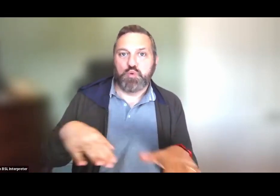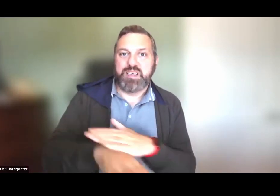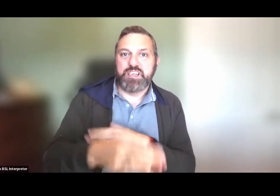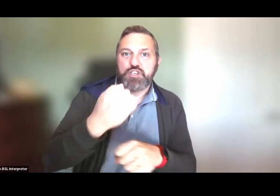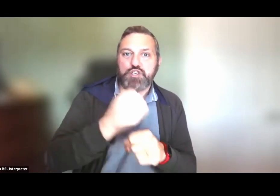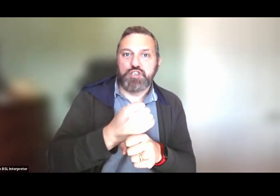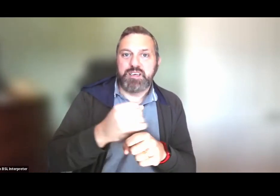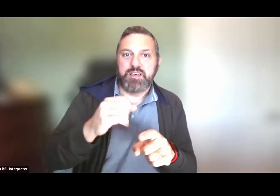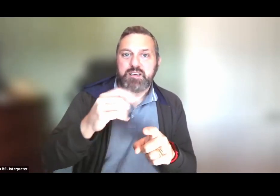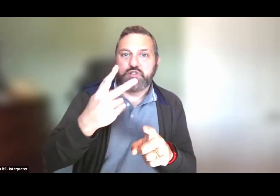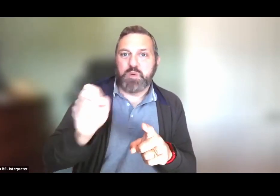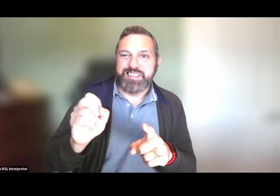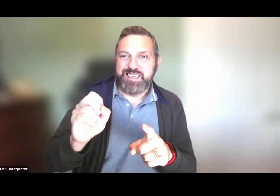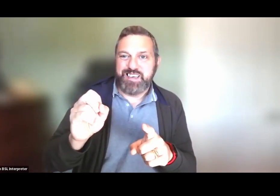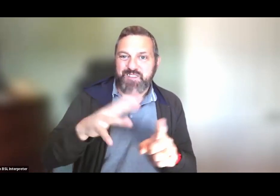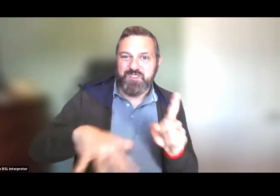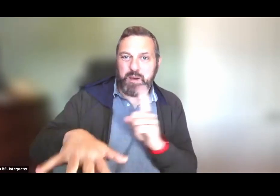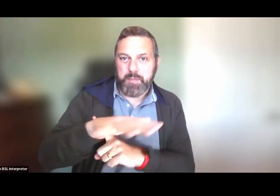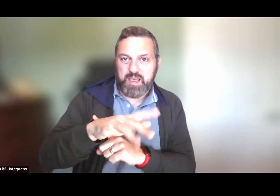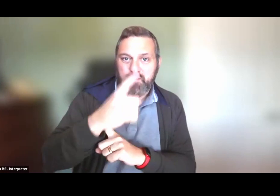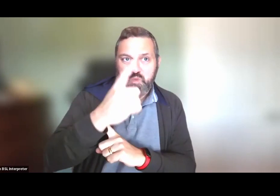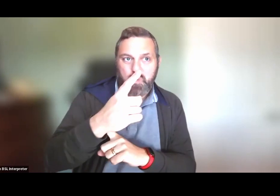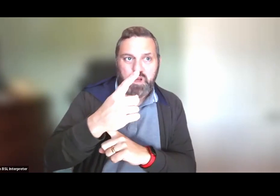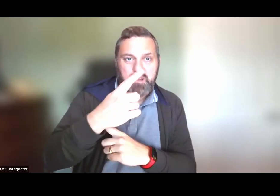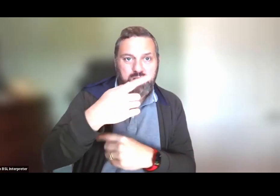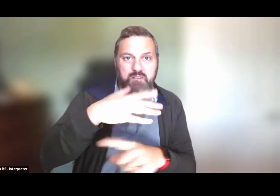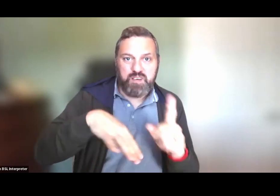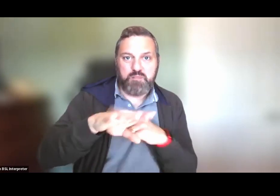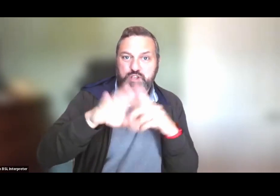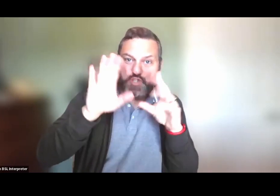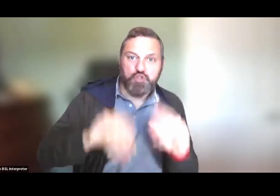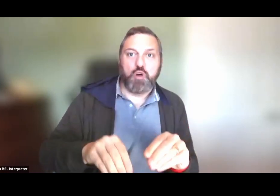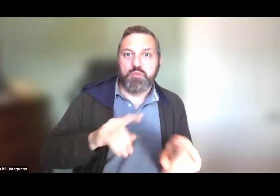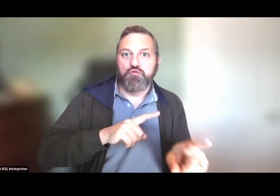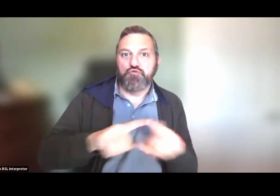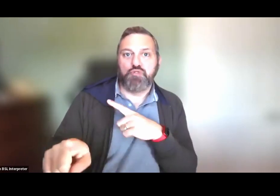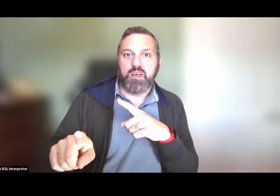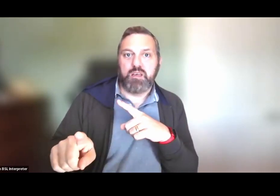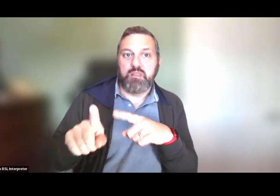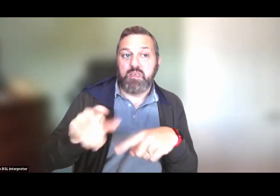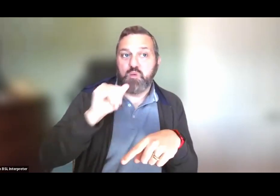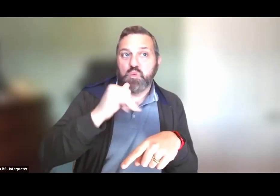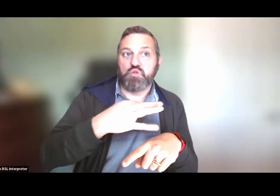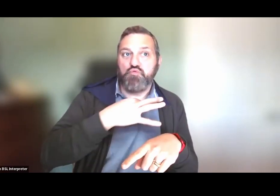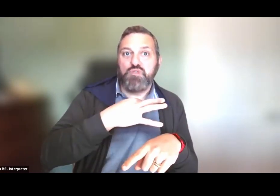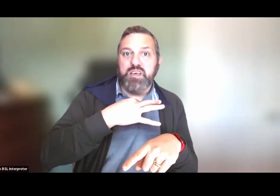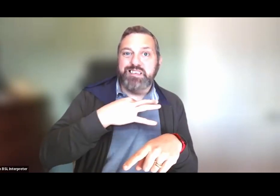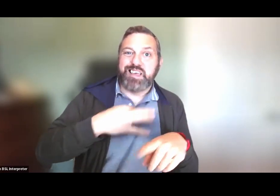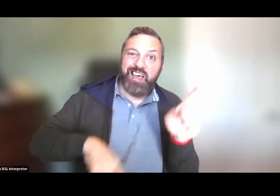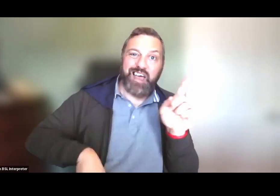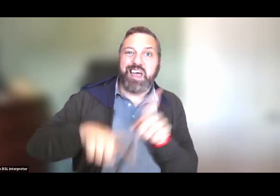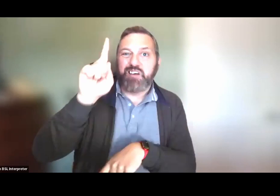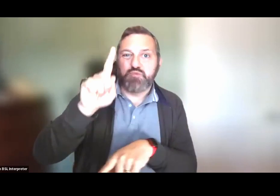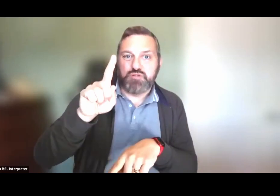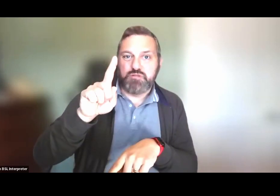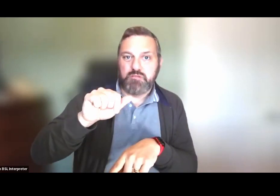photo. And if one country stopped trying to keep growing endlessly, they would risk not only being booted out by the